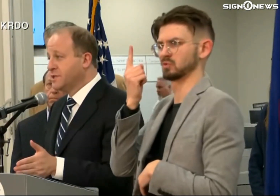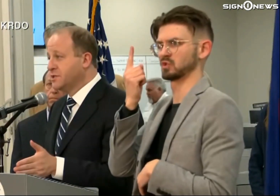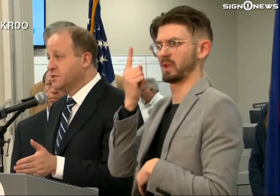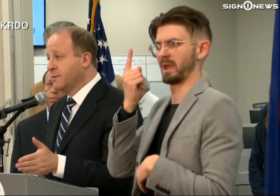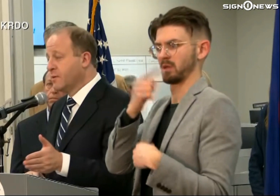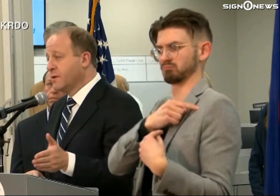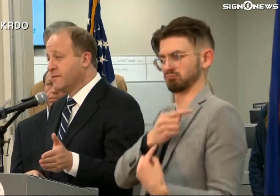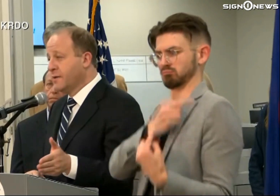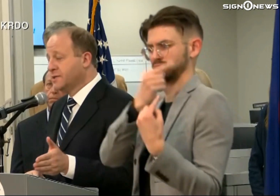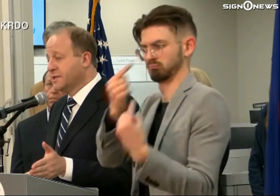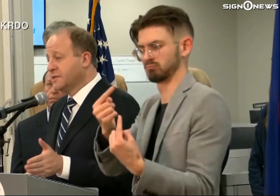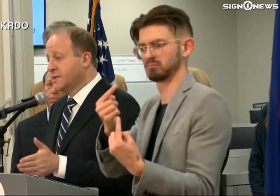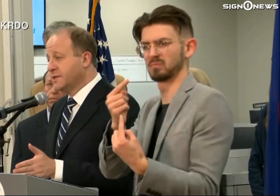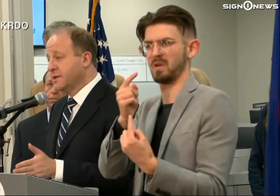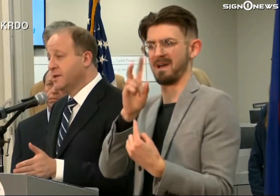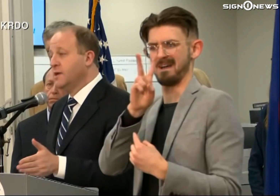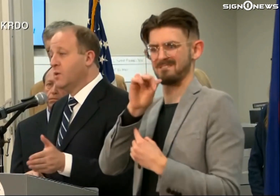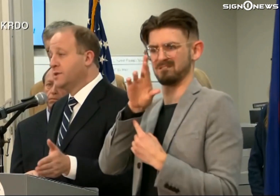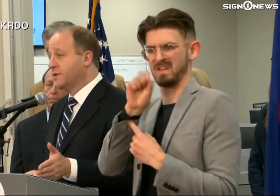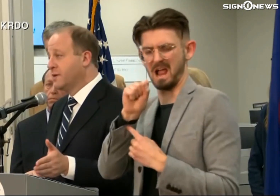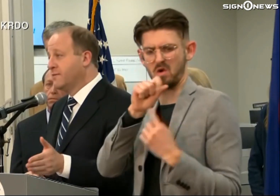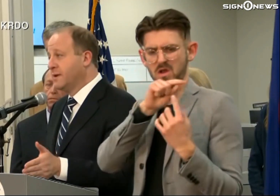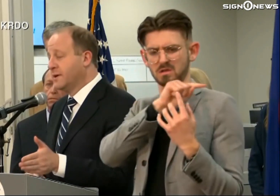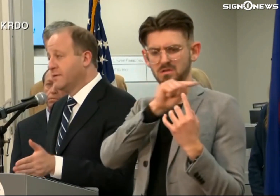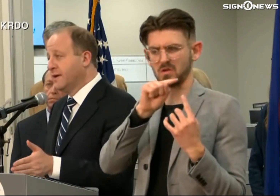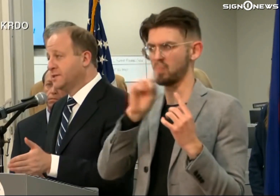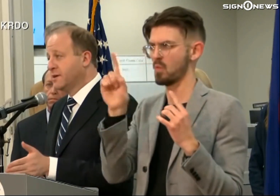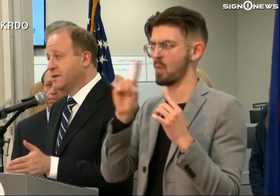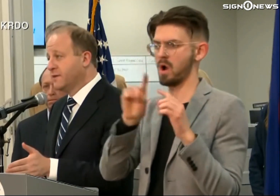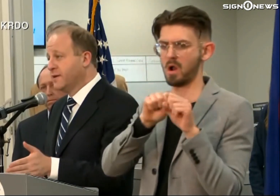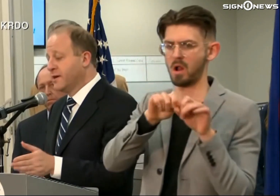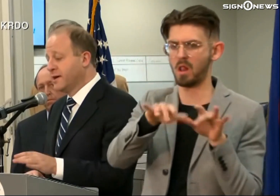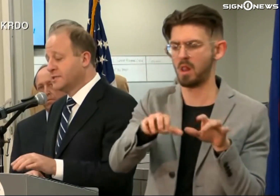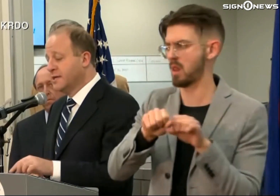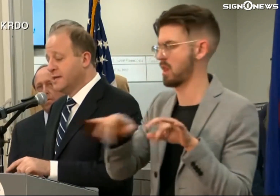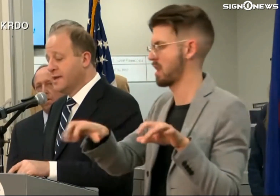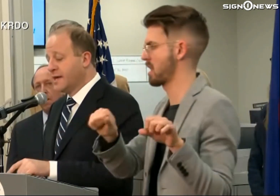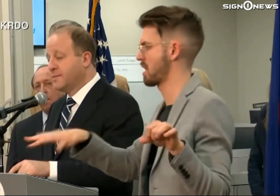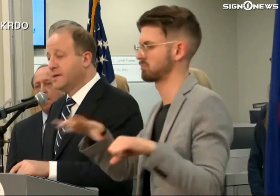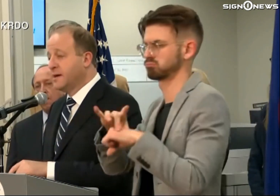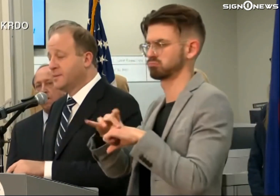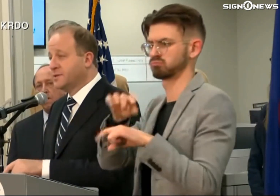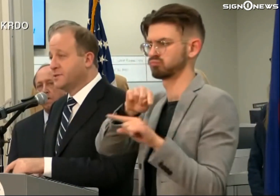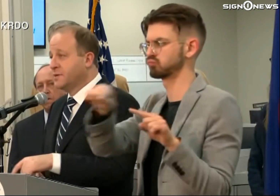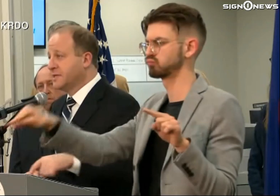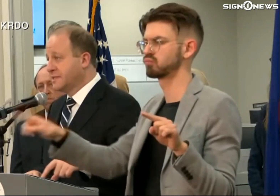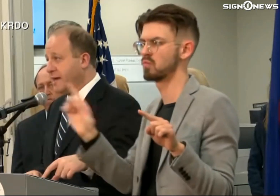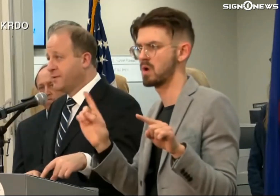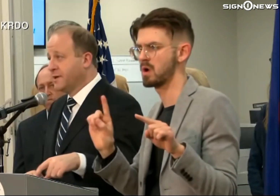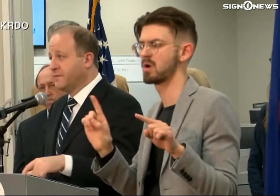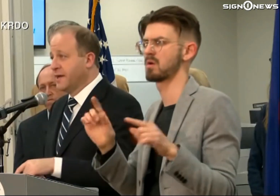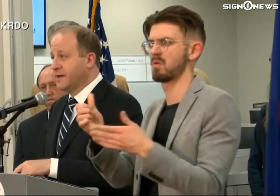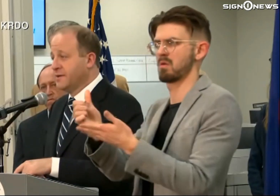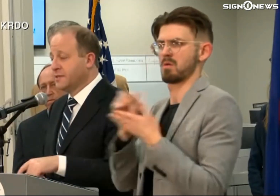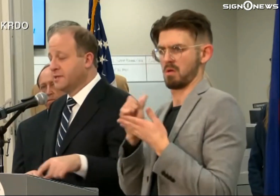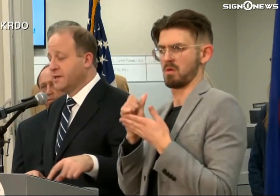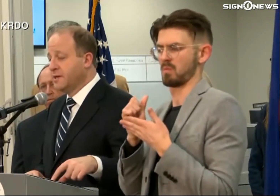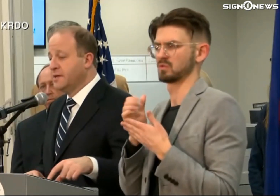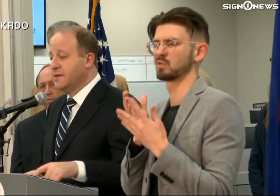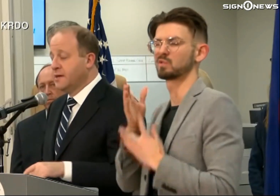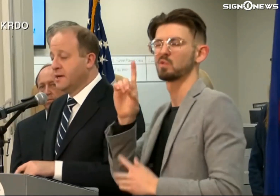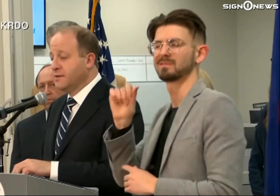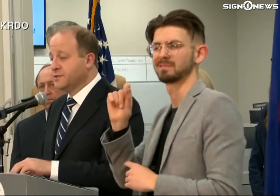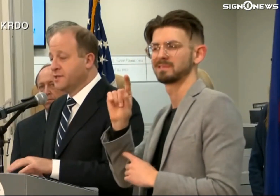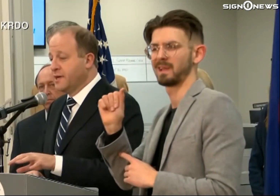informed decisions about where the virus is and isn't, what the threat of public events are in different areas. That can be accomplished through a sampling of data. That's